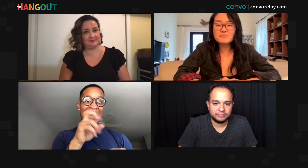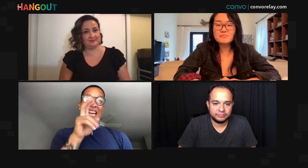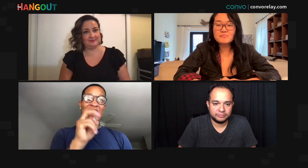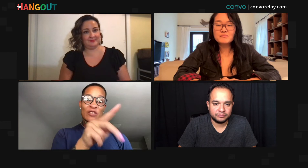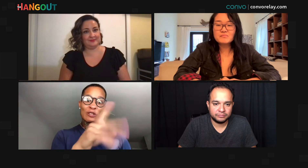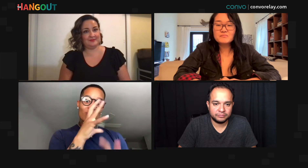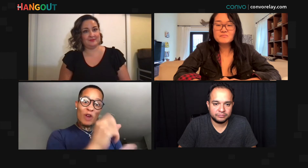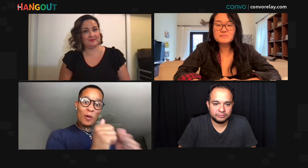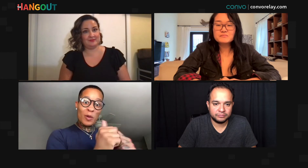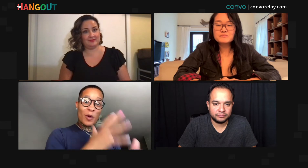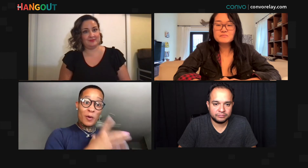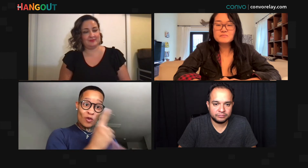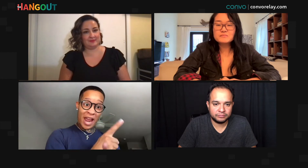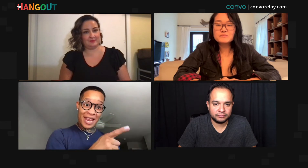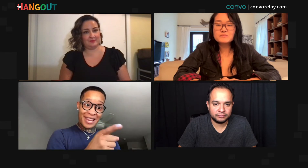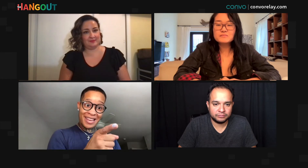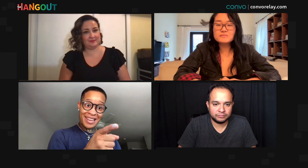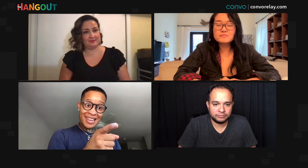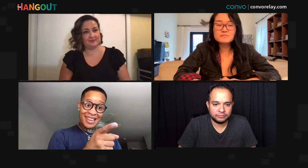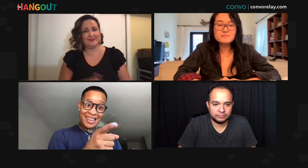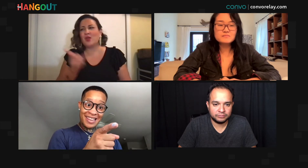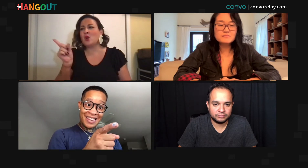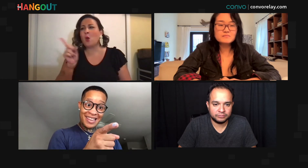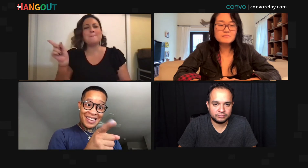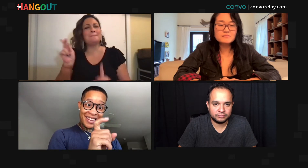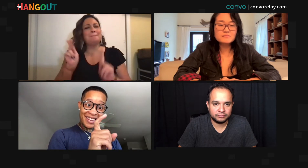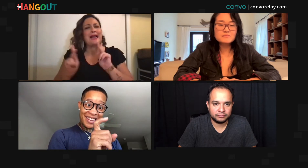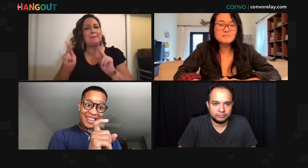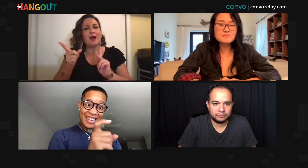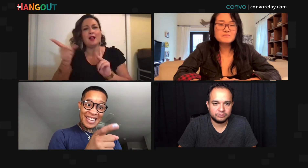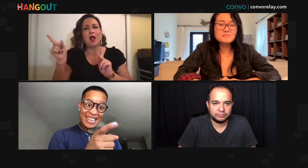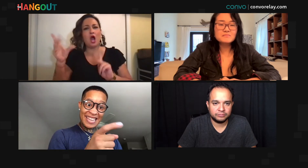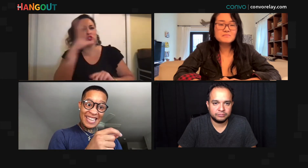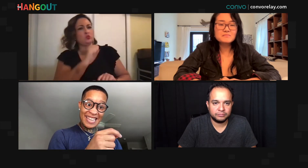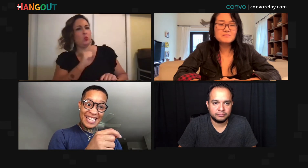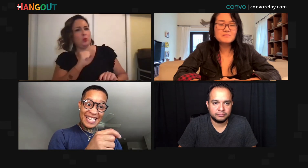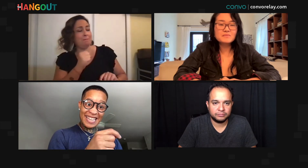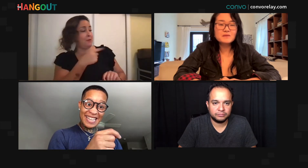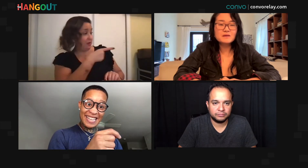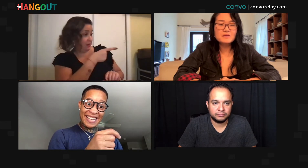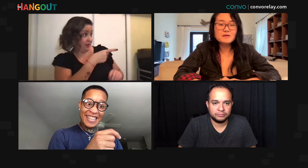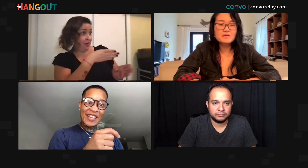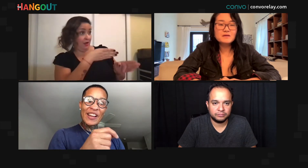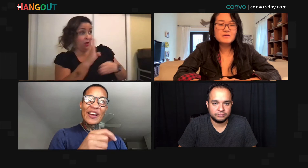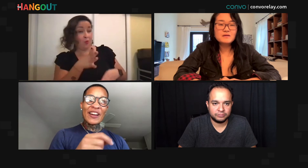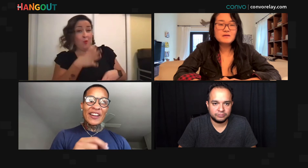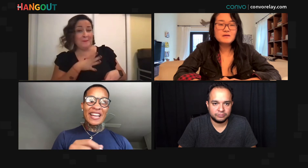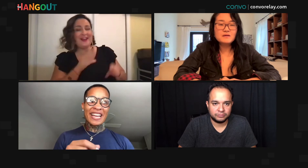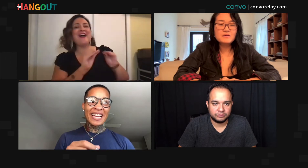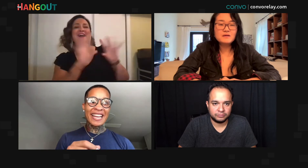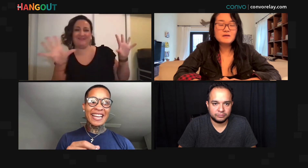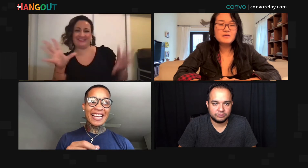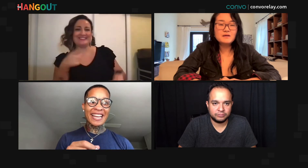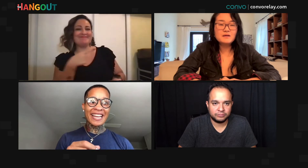liked you, right? Even though you were attracted to women. Oh, this is Melissa. I mean that